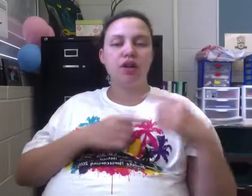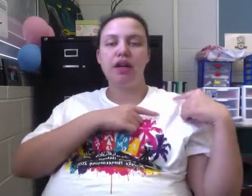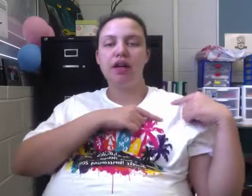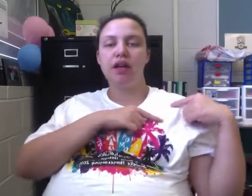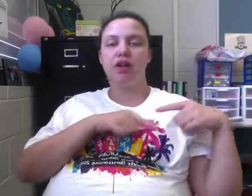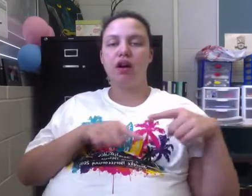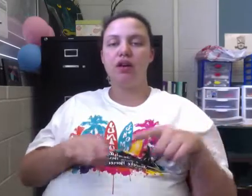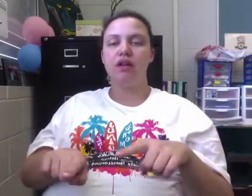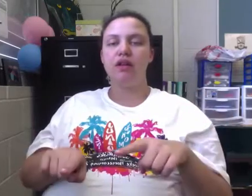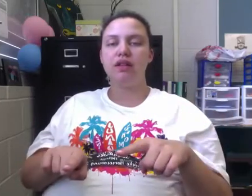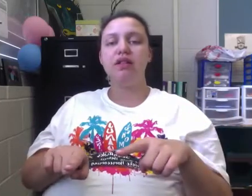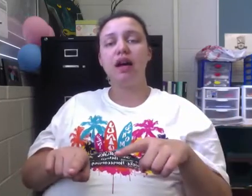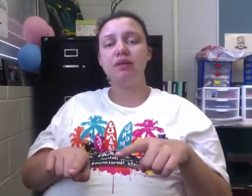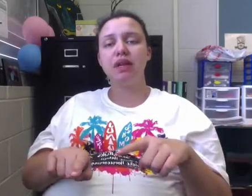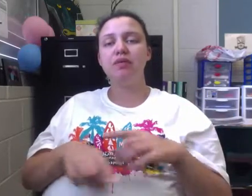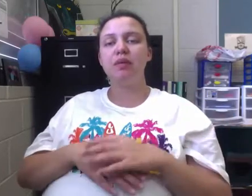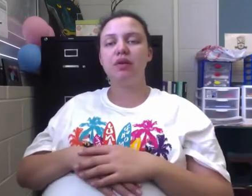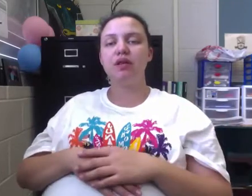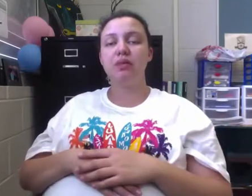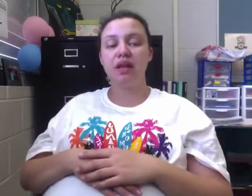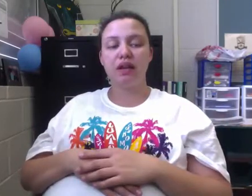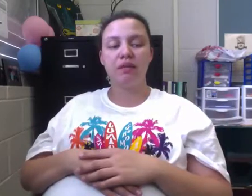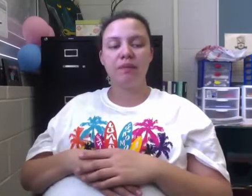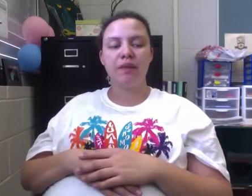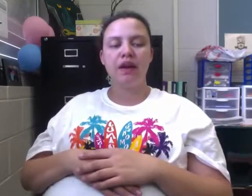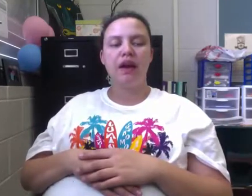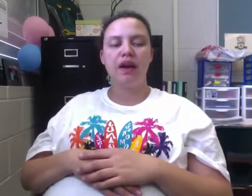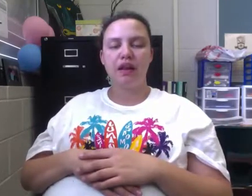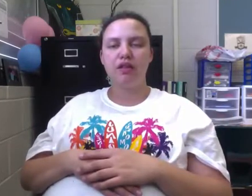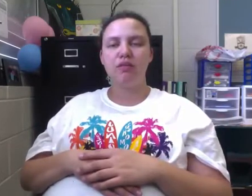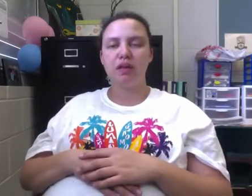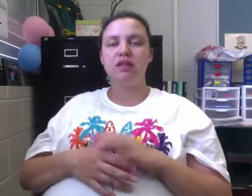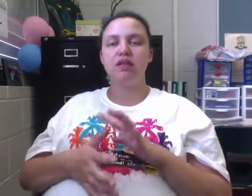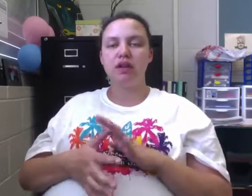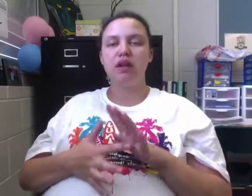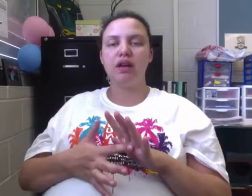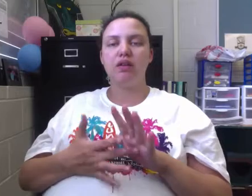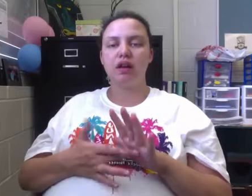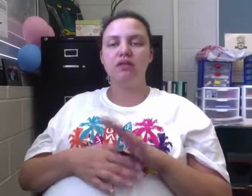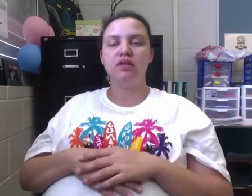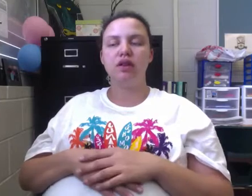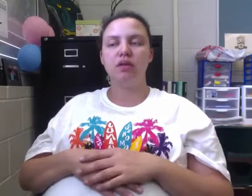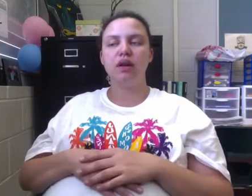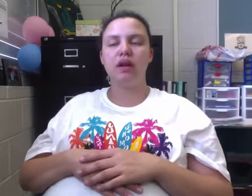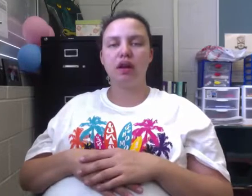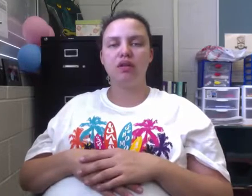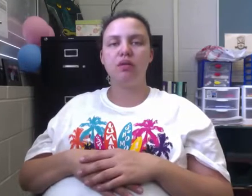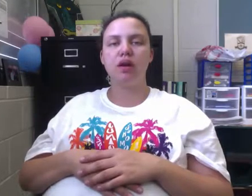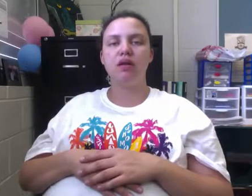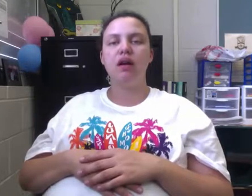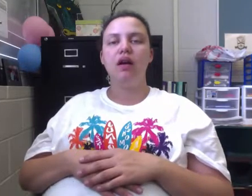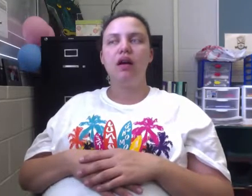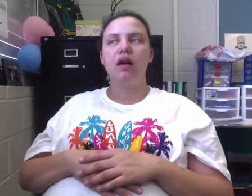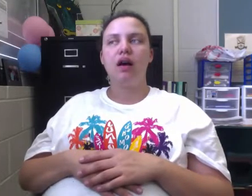During, in, or on, it's a time sign, remember it goes at the beginning, and in English it means during, in, or on. So in October,